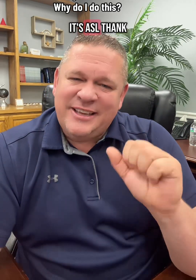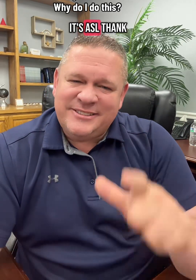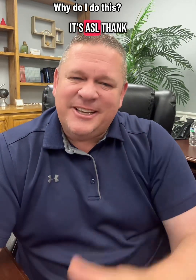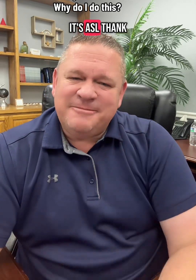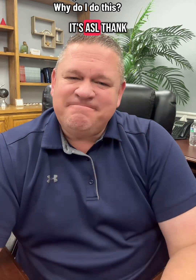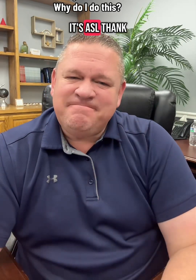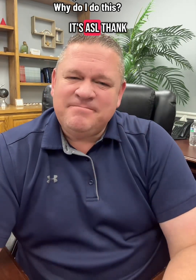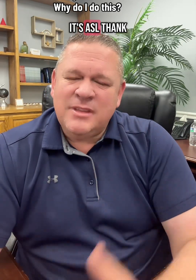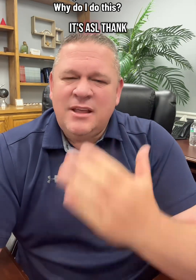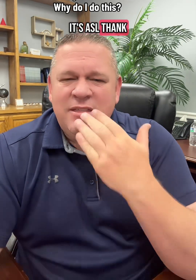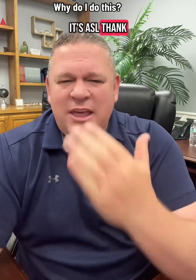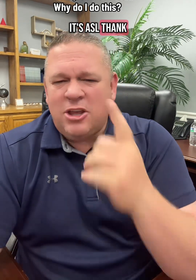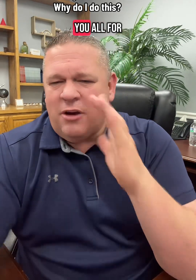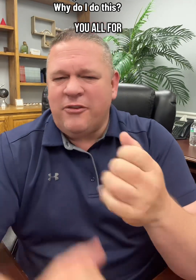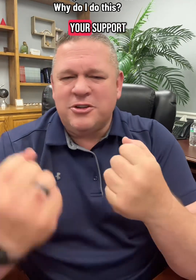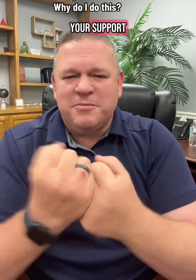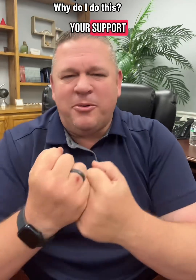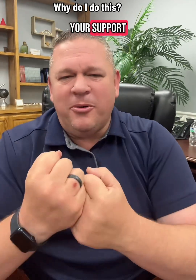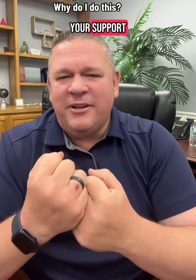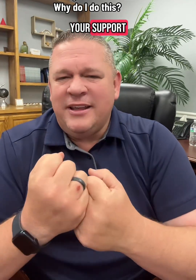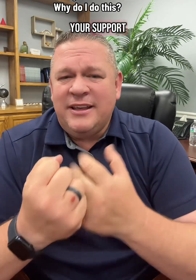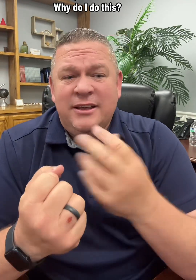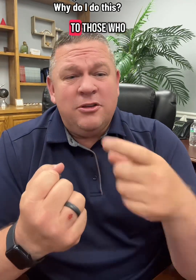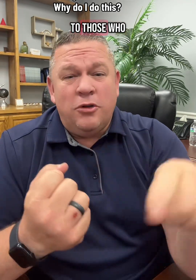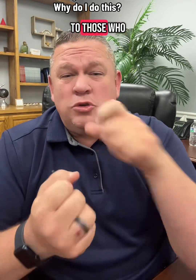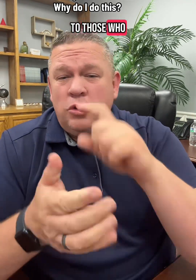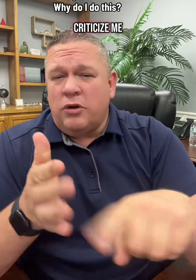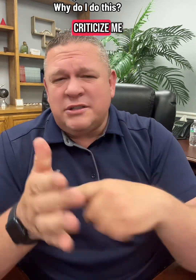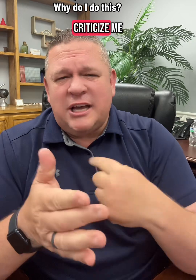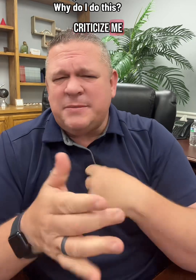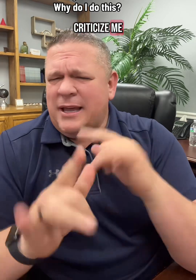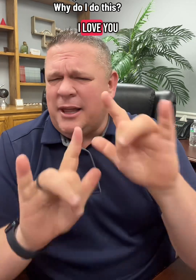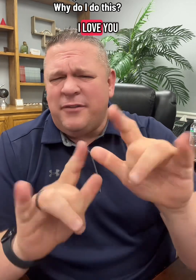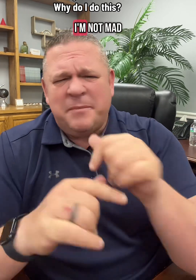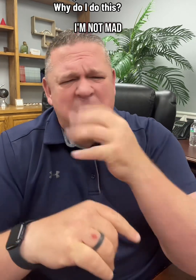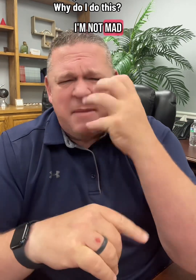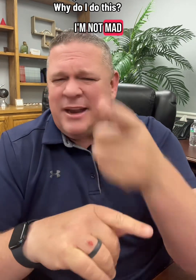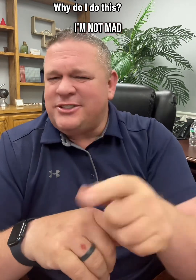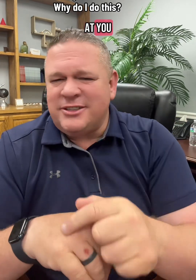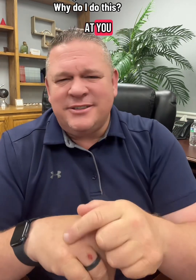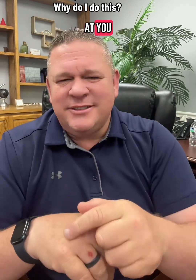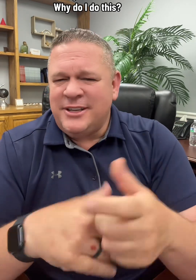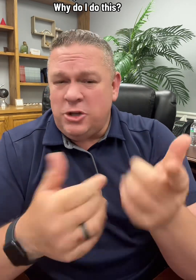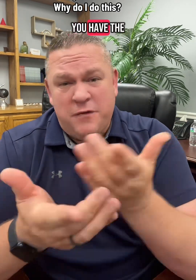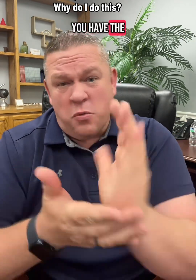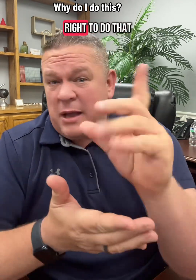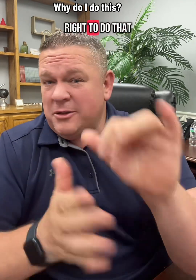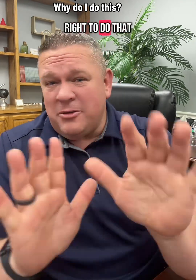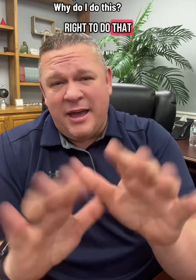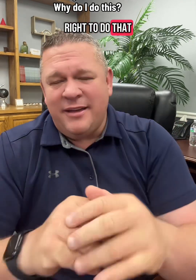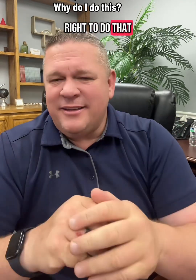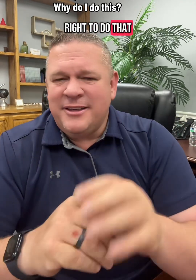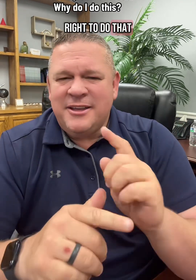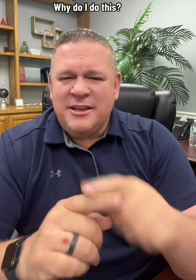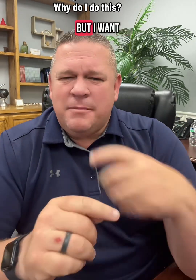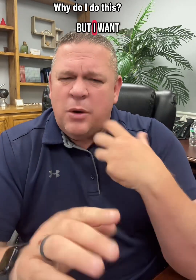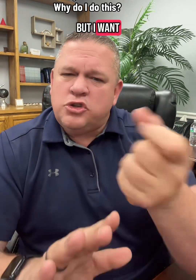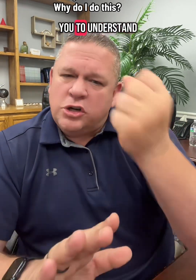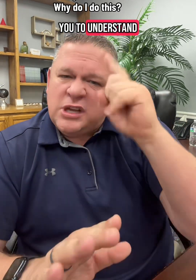ASL. Thank y'all for your support. To those who criticize me, I love you. I'm not mad at you. You have the right to do that. But I want you to understand where I'm